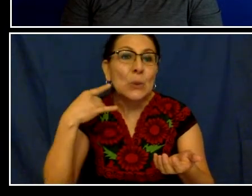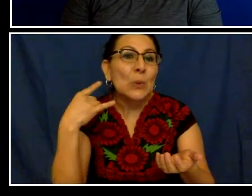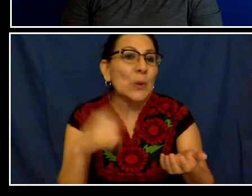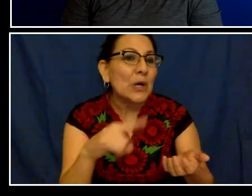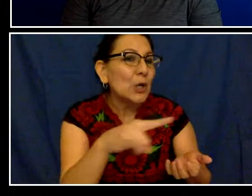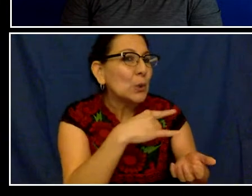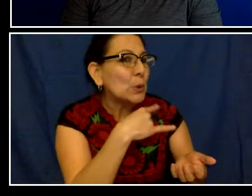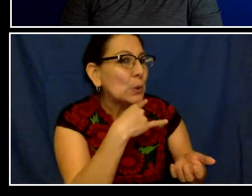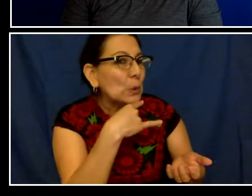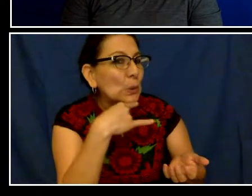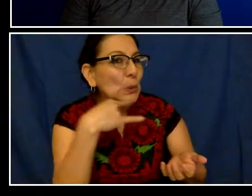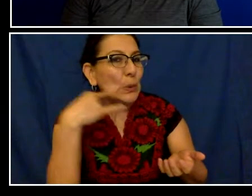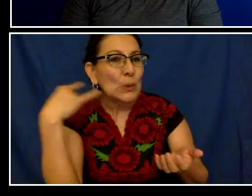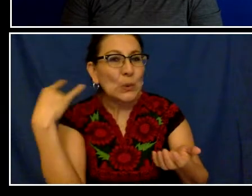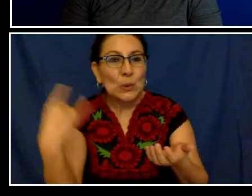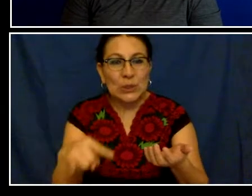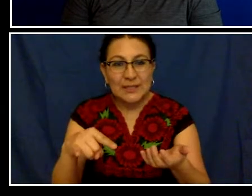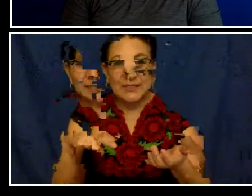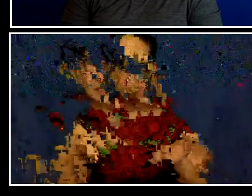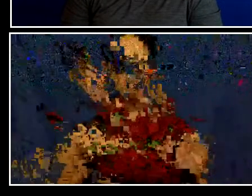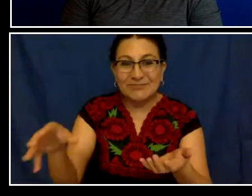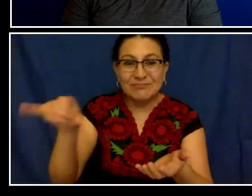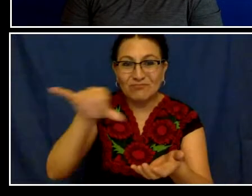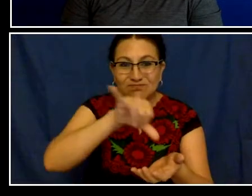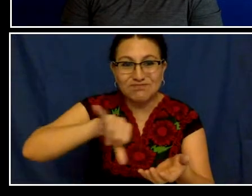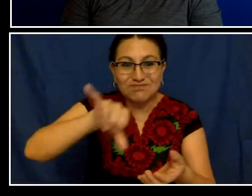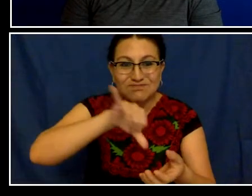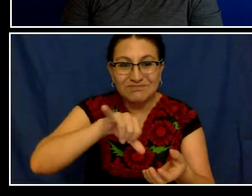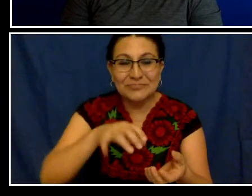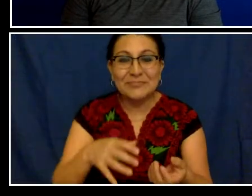and then you have your chile,